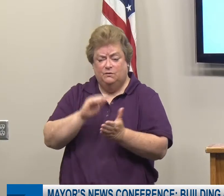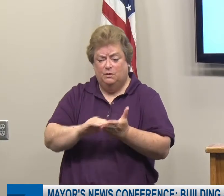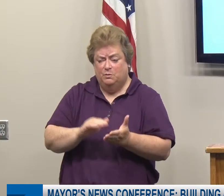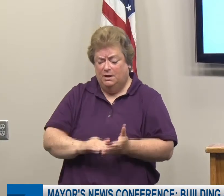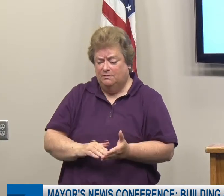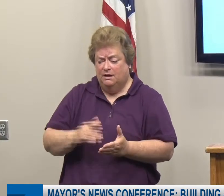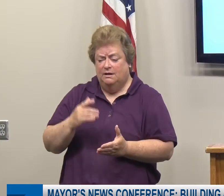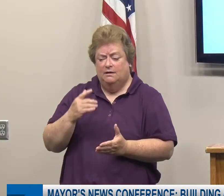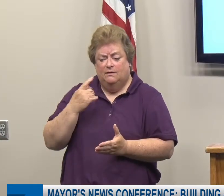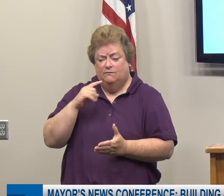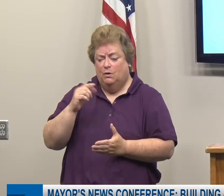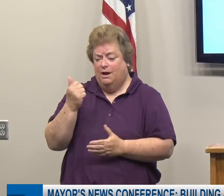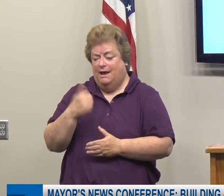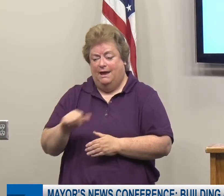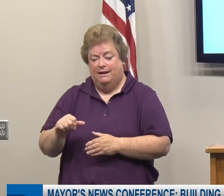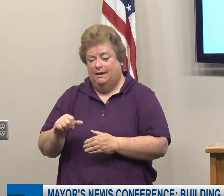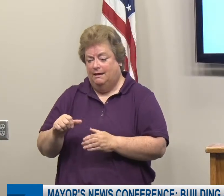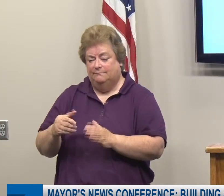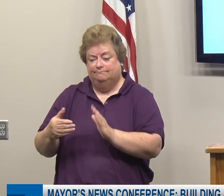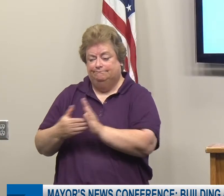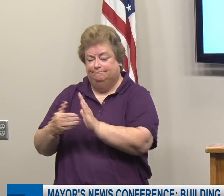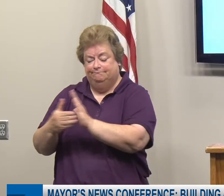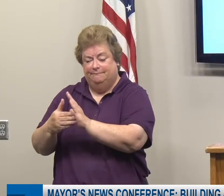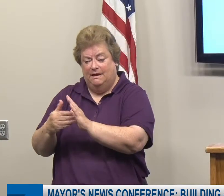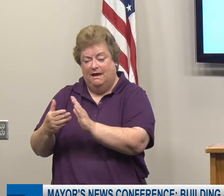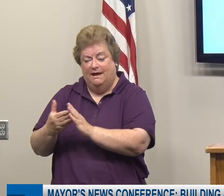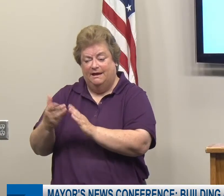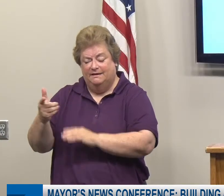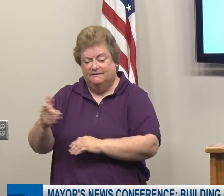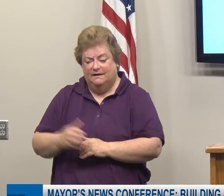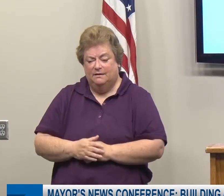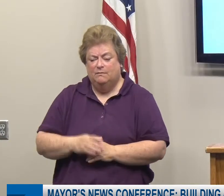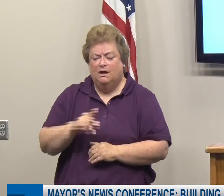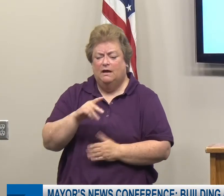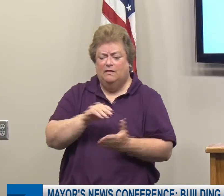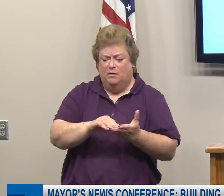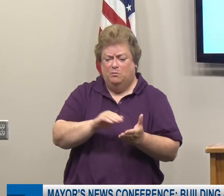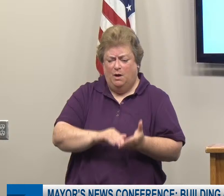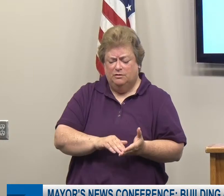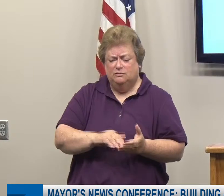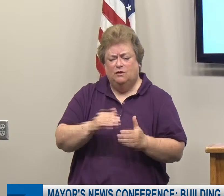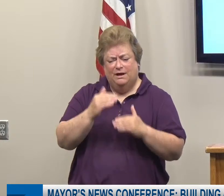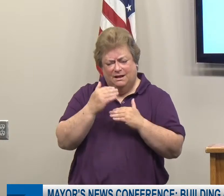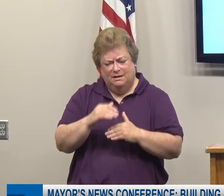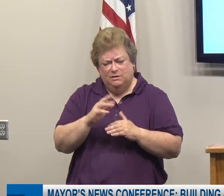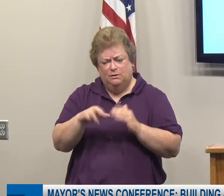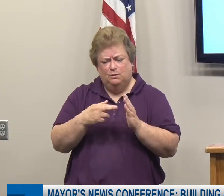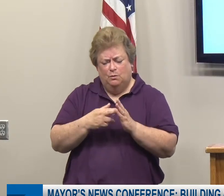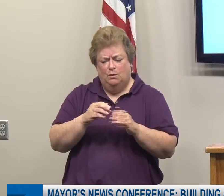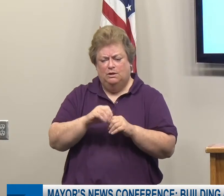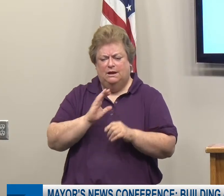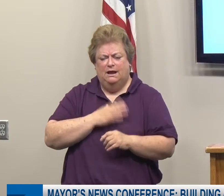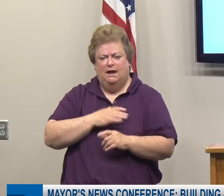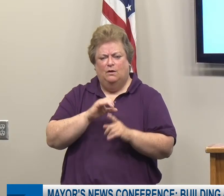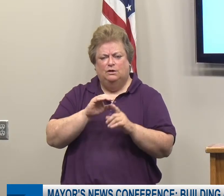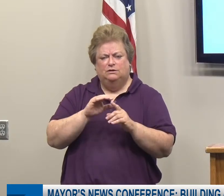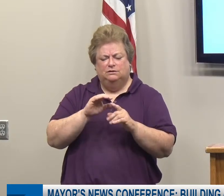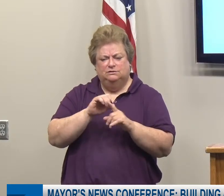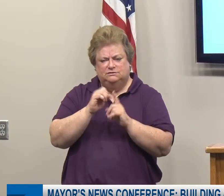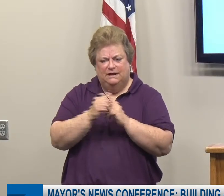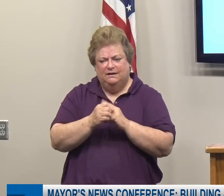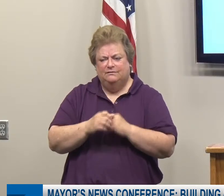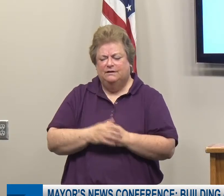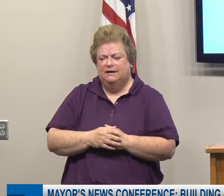convicted violation of city code. Pardons serve an important, limited role in our society. They are a sign